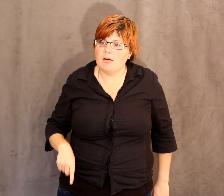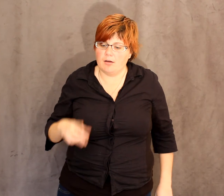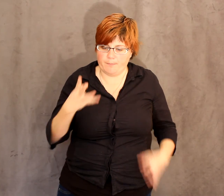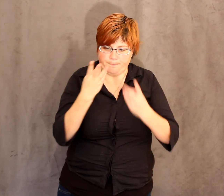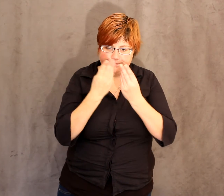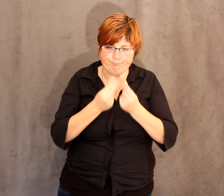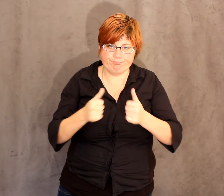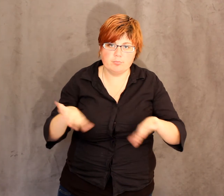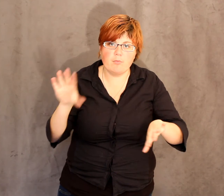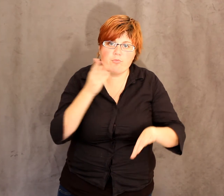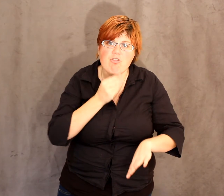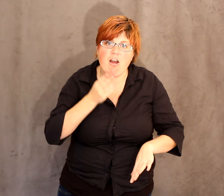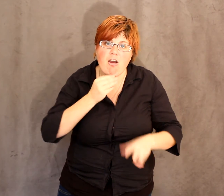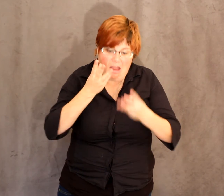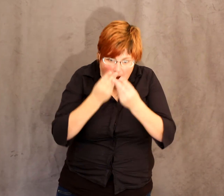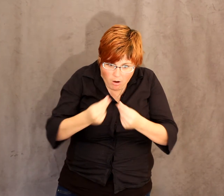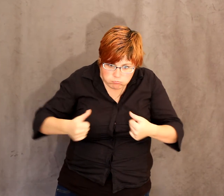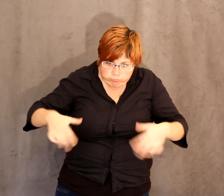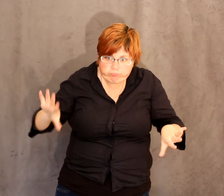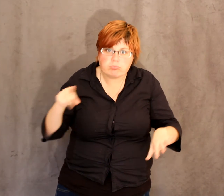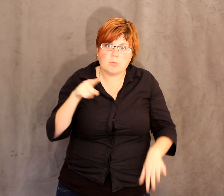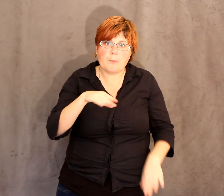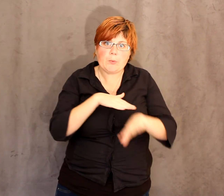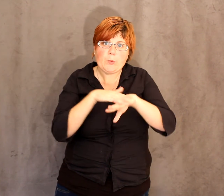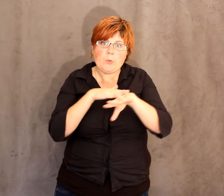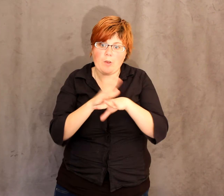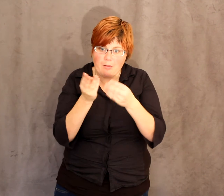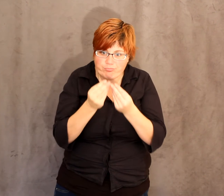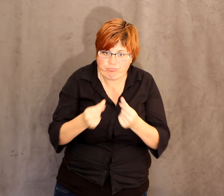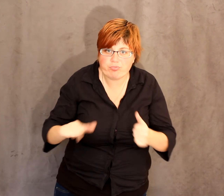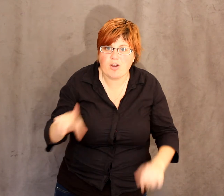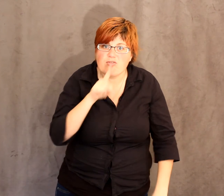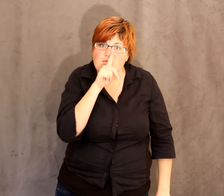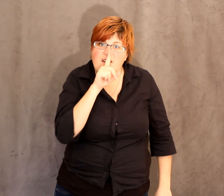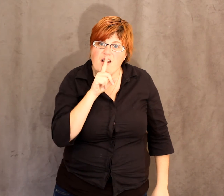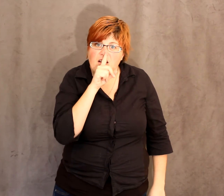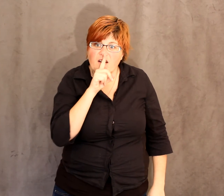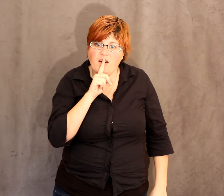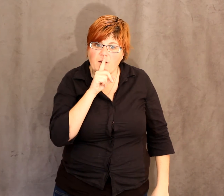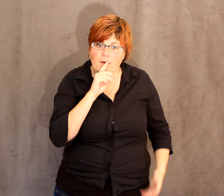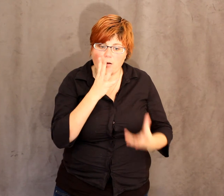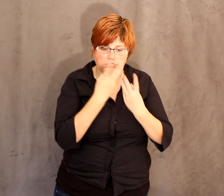brown, and all the blue, and all the red were washed